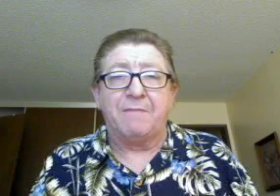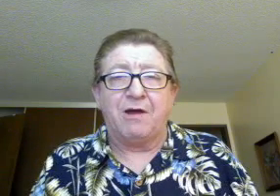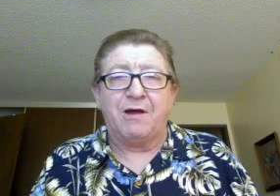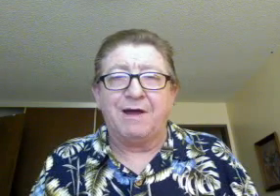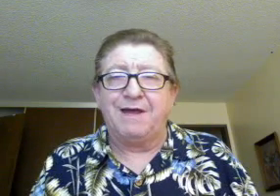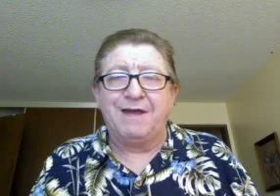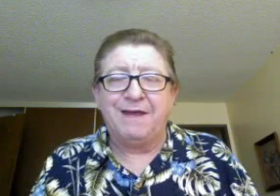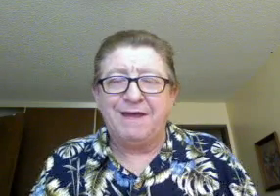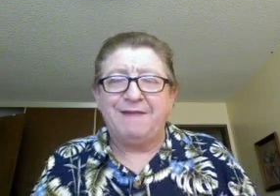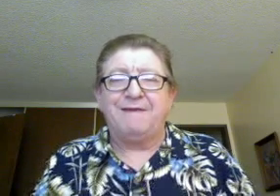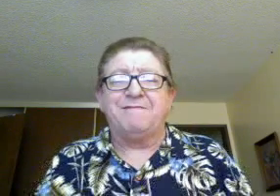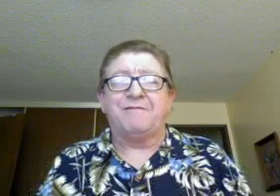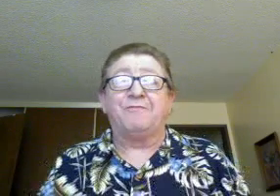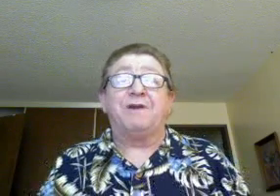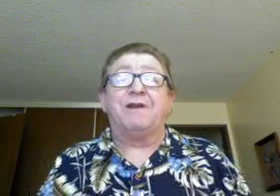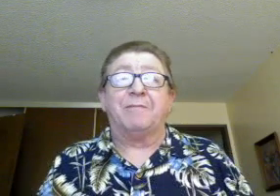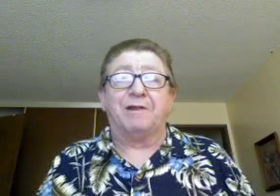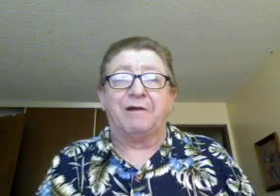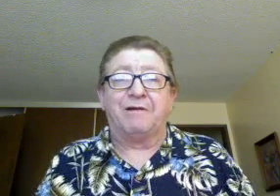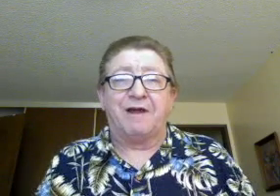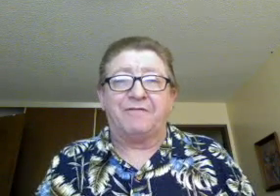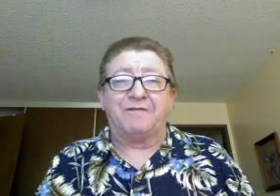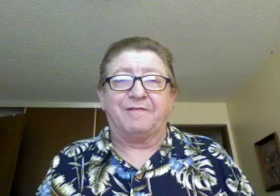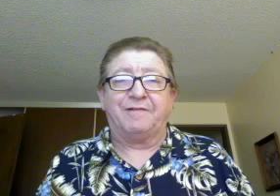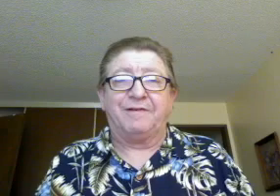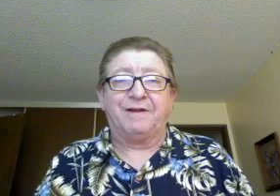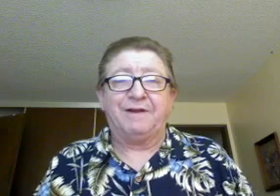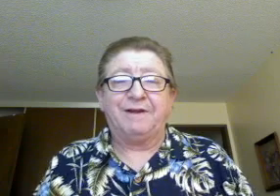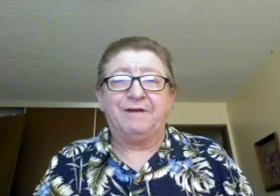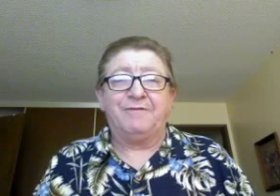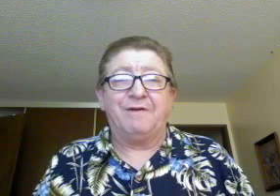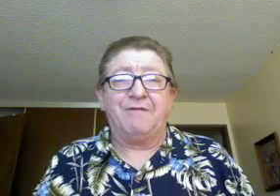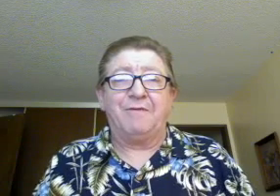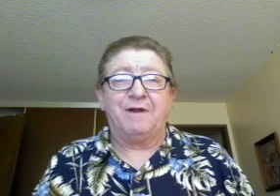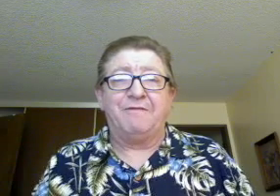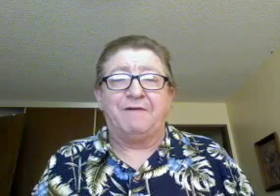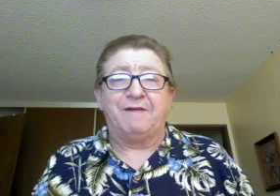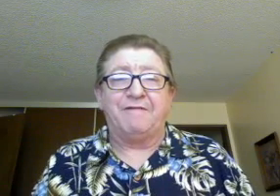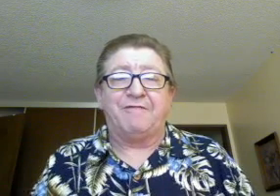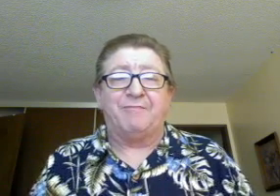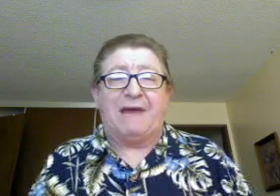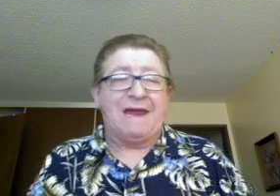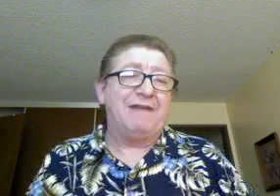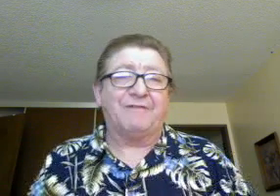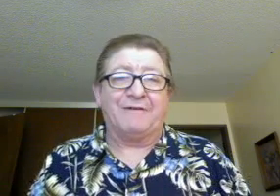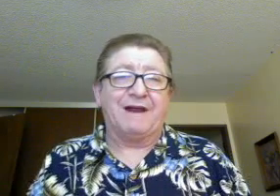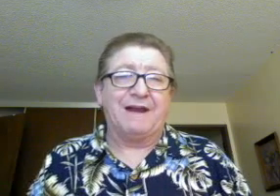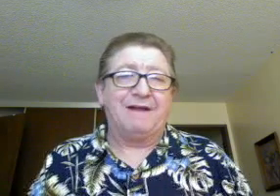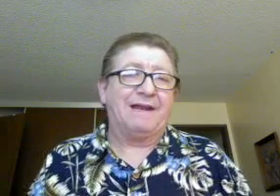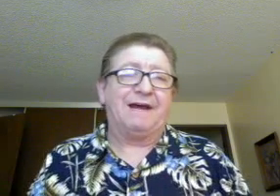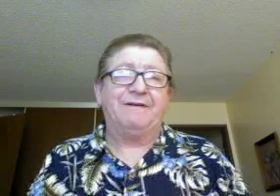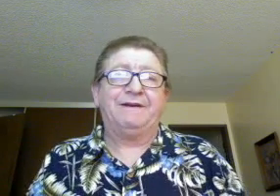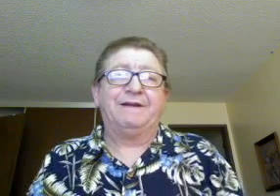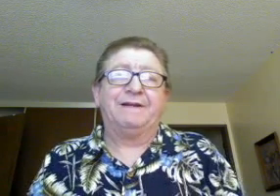along. They just redoubled their efforts and went all the way into freaking Spain, for crying out loud, until